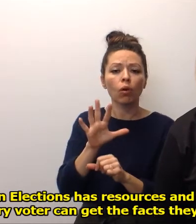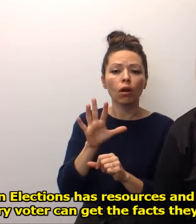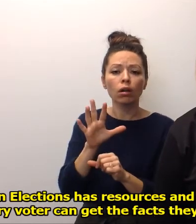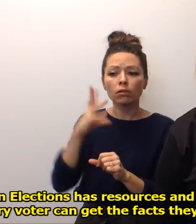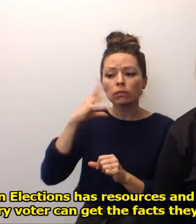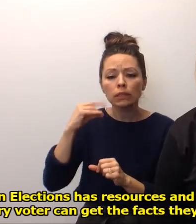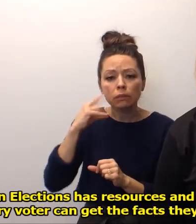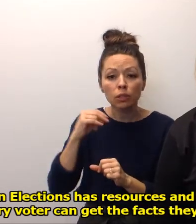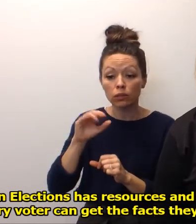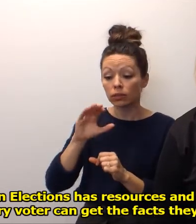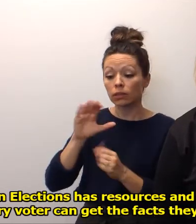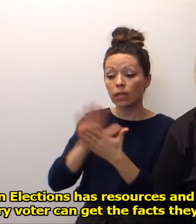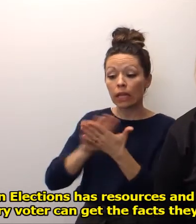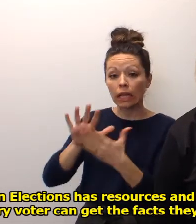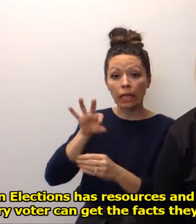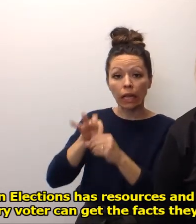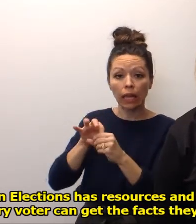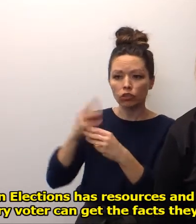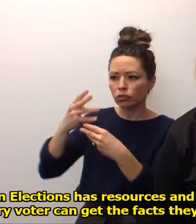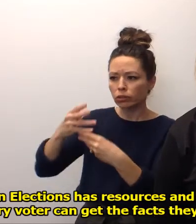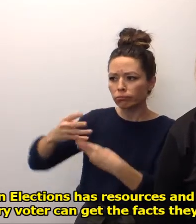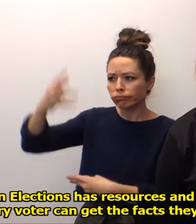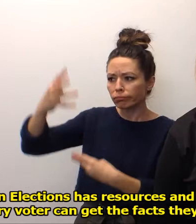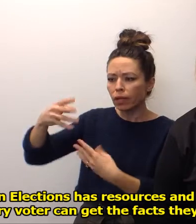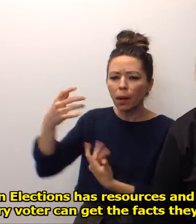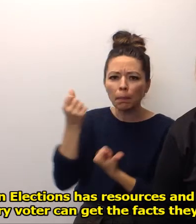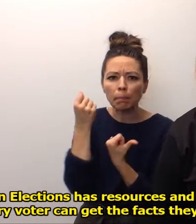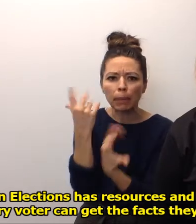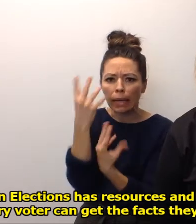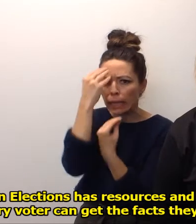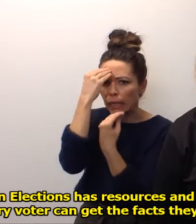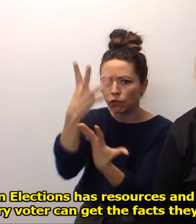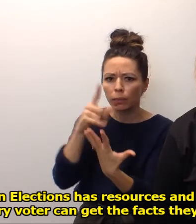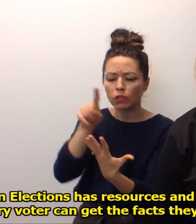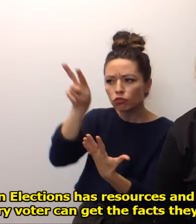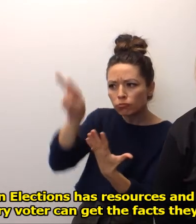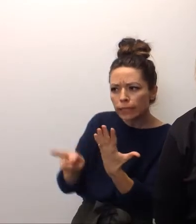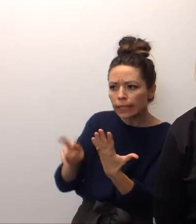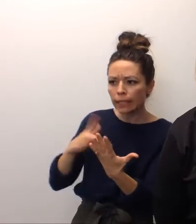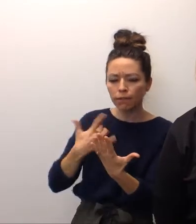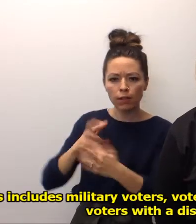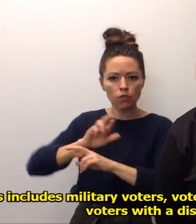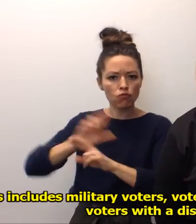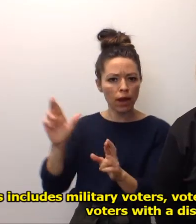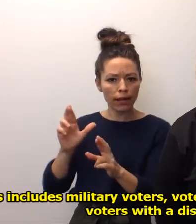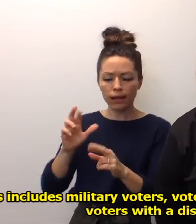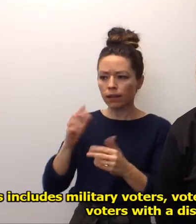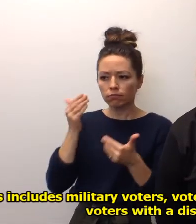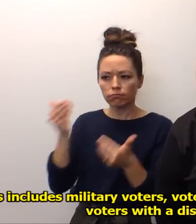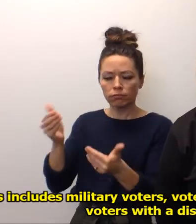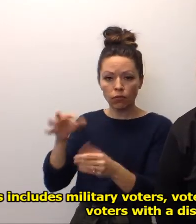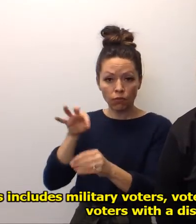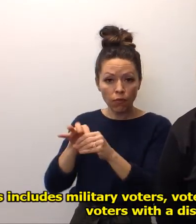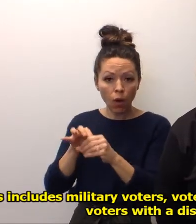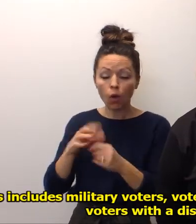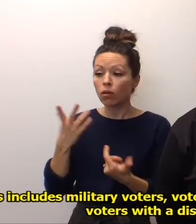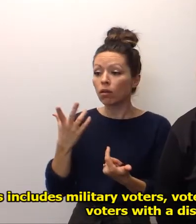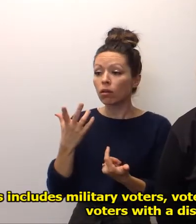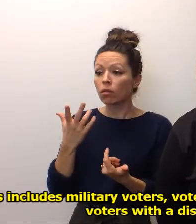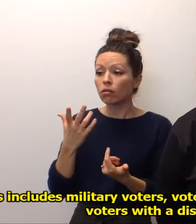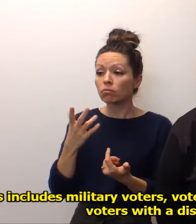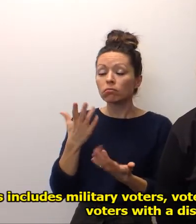resources and information available so every voter can get the facts they need to vote informed. This includes military